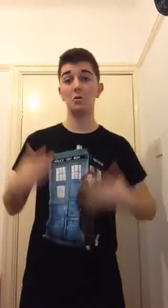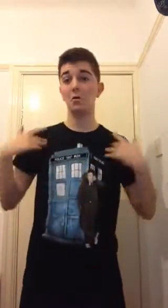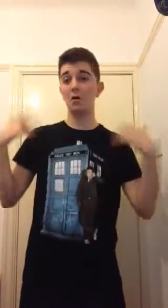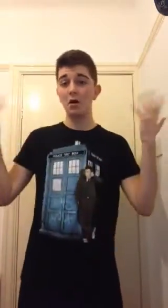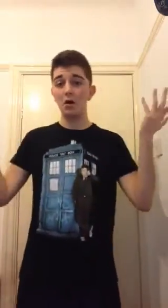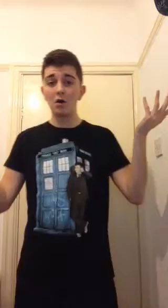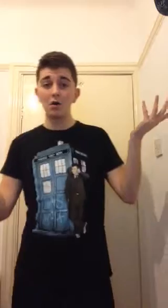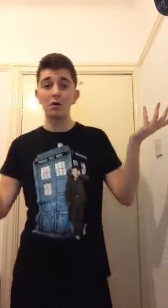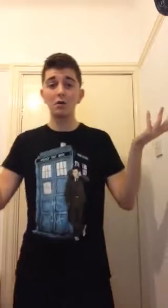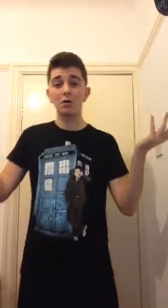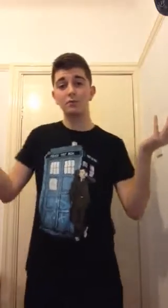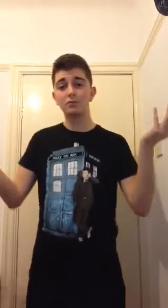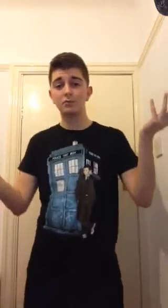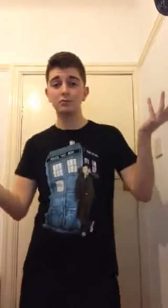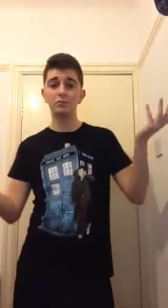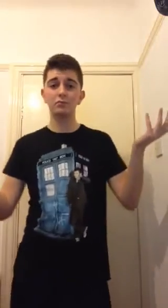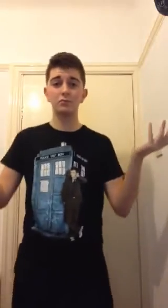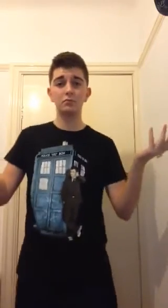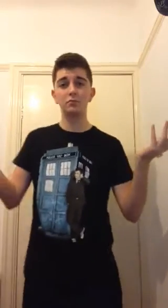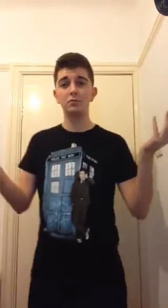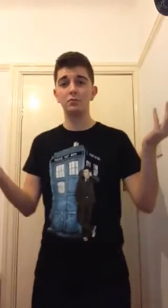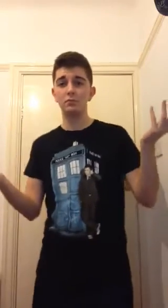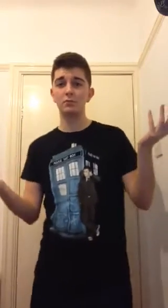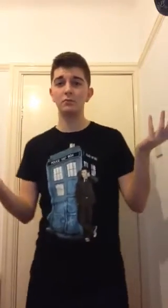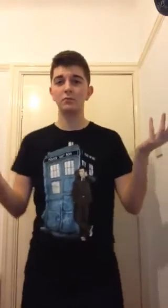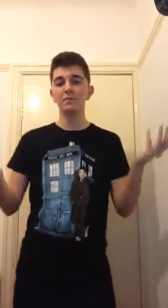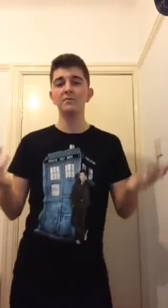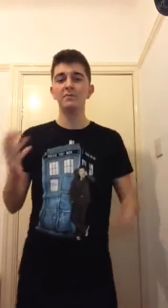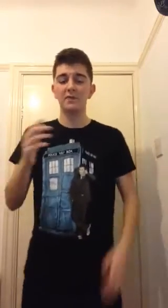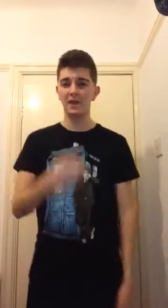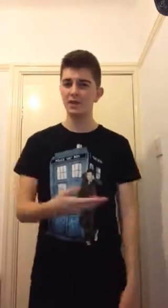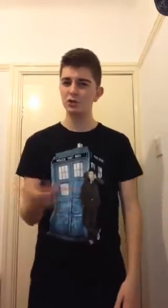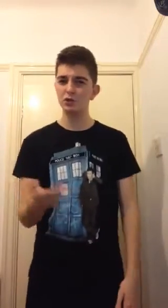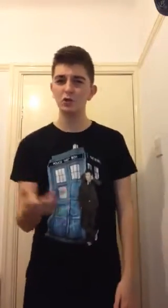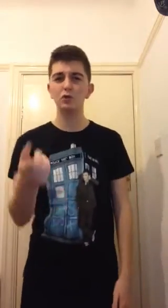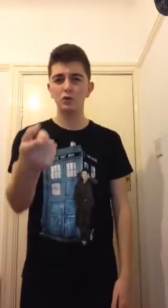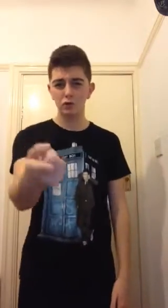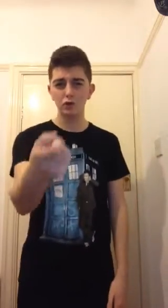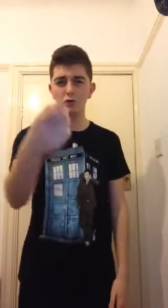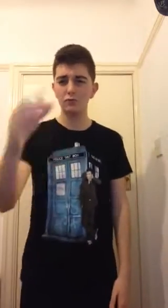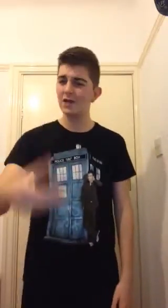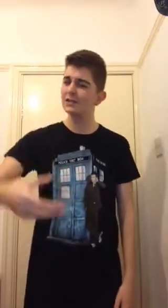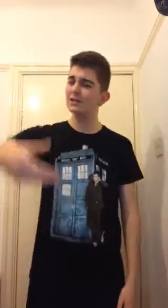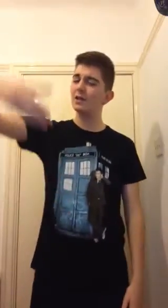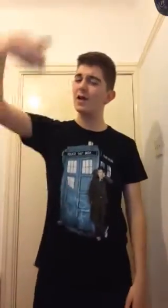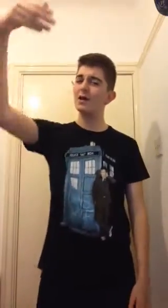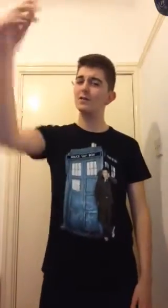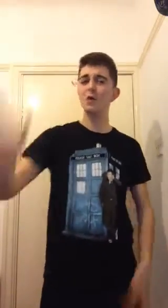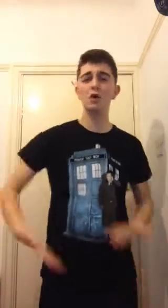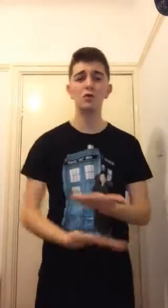a song Here's to you, raise a glass to